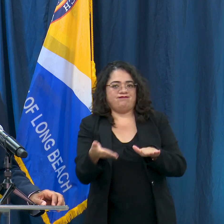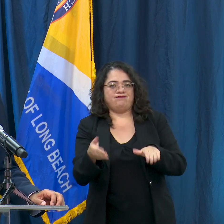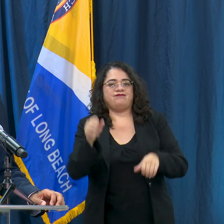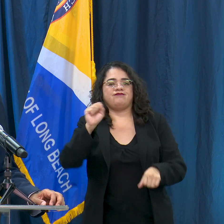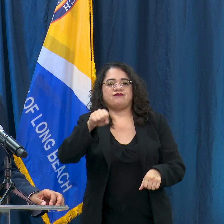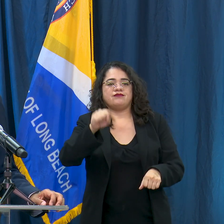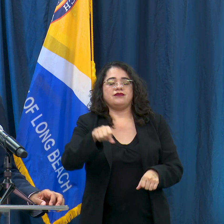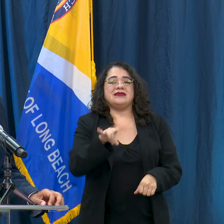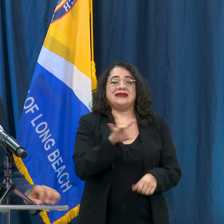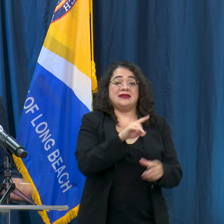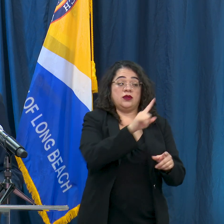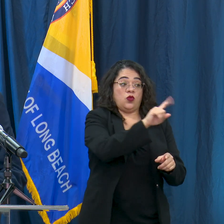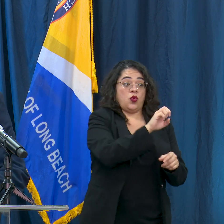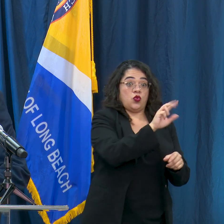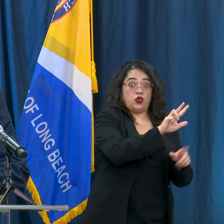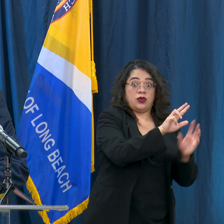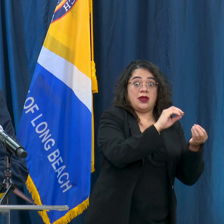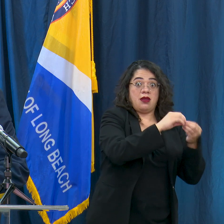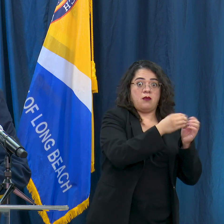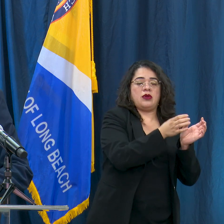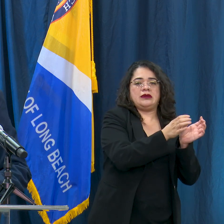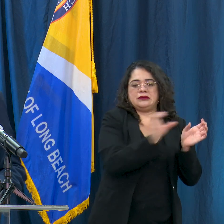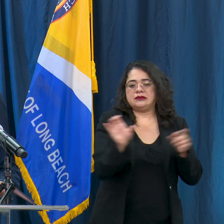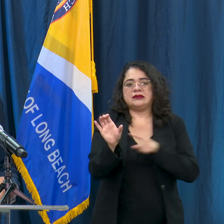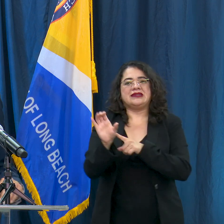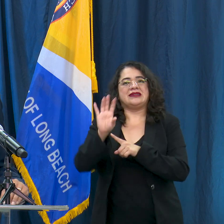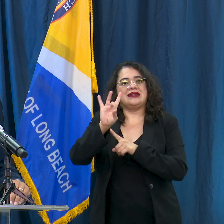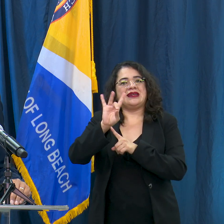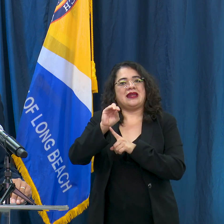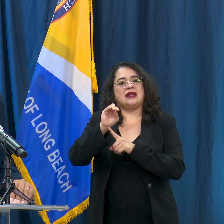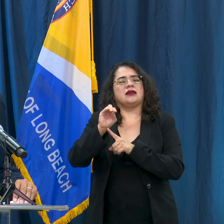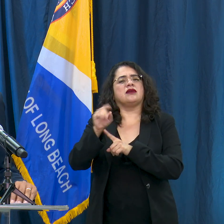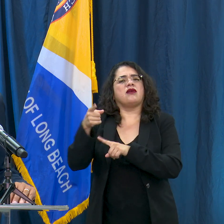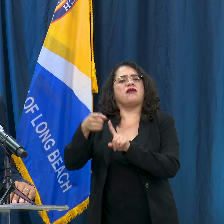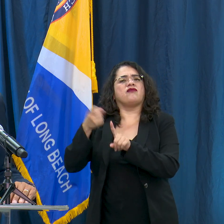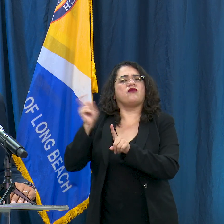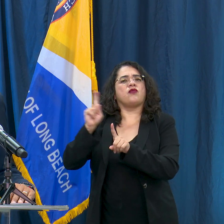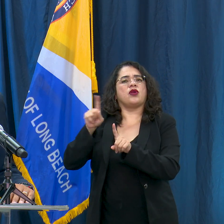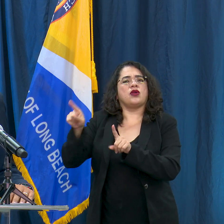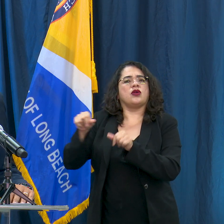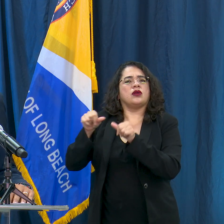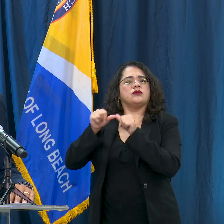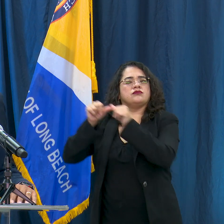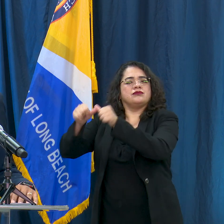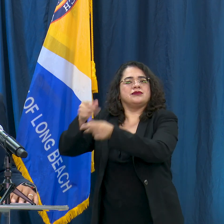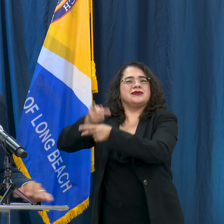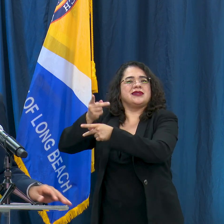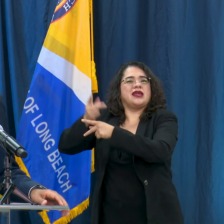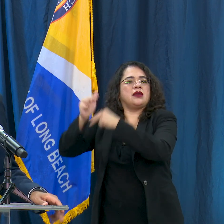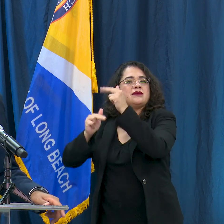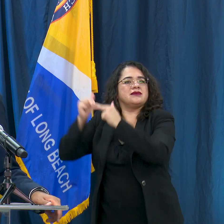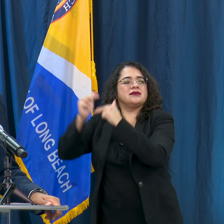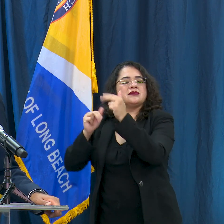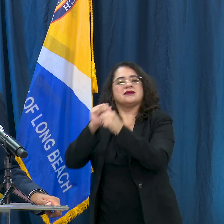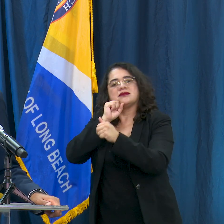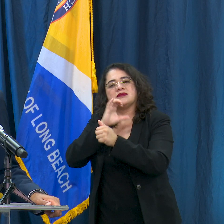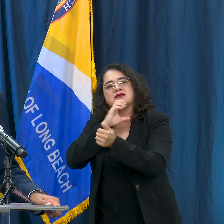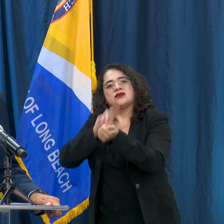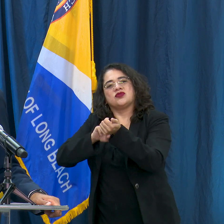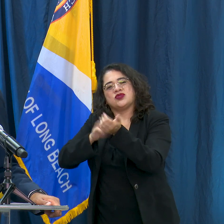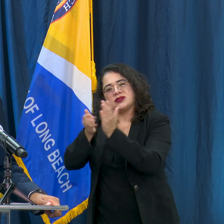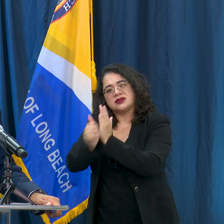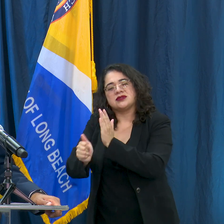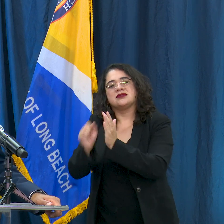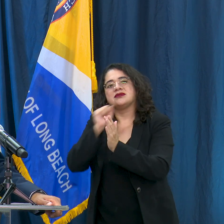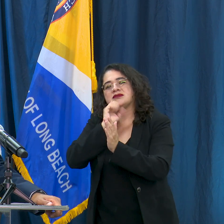of those 103 have been associated with long-term care facilities, and I think it's important. Oftentimes we'll read or